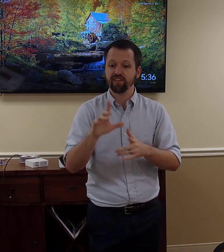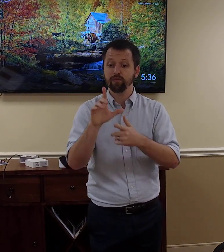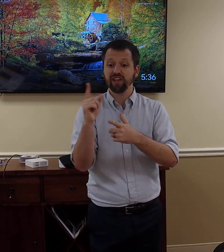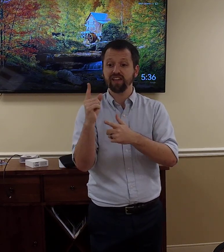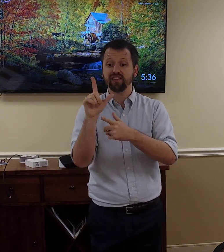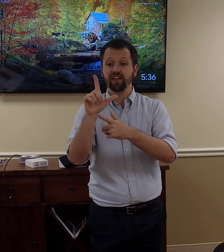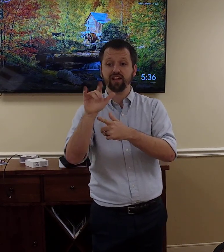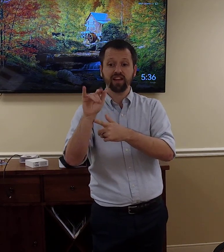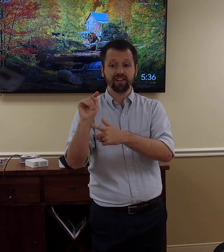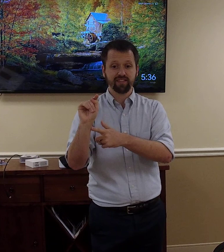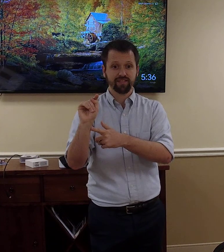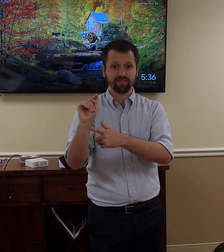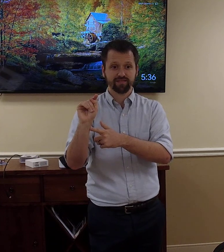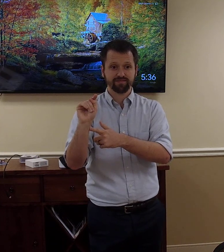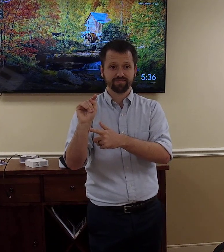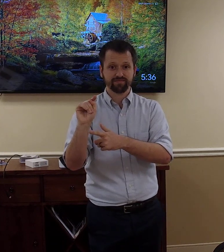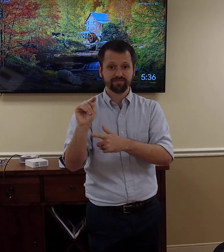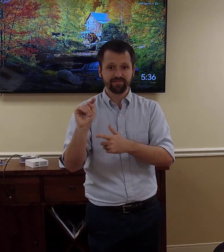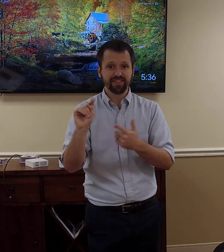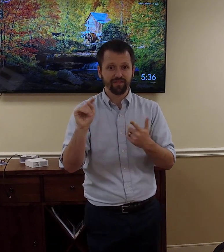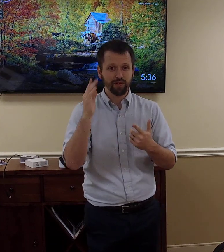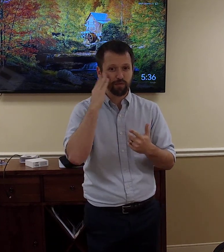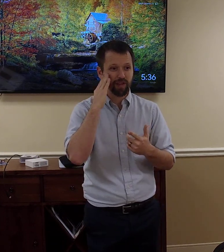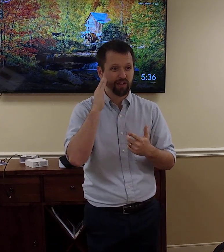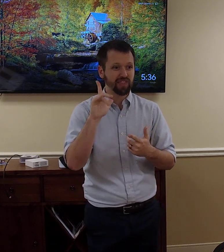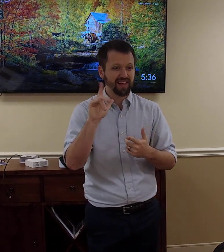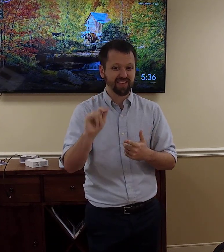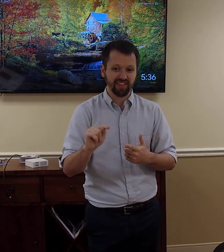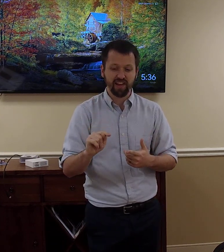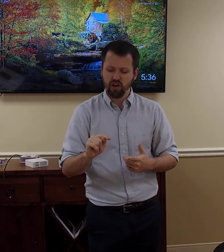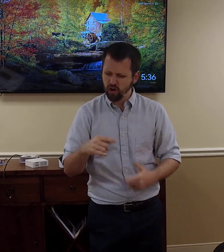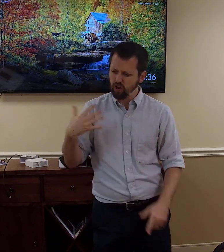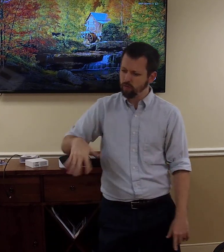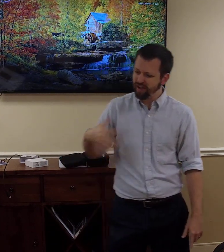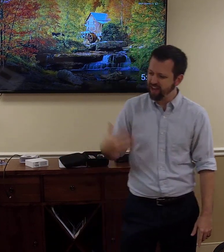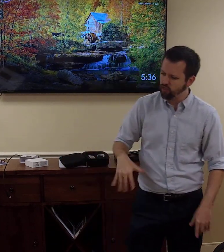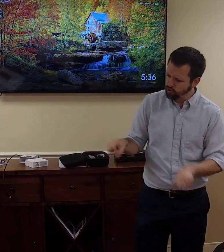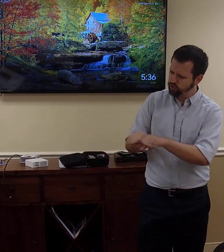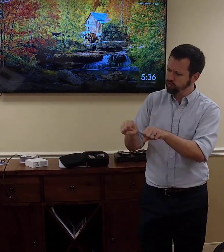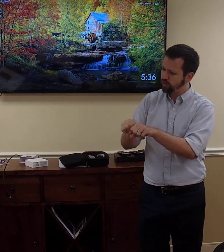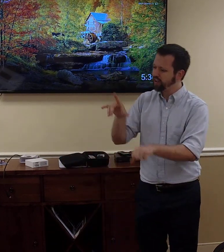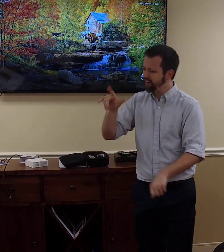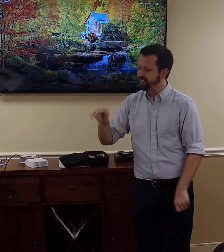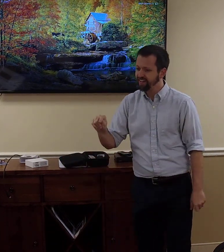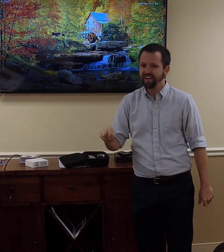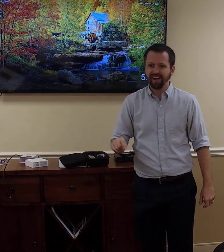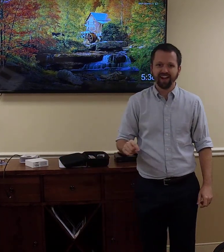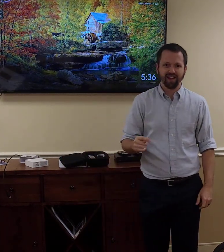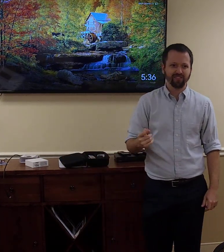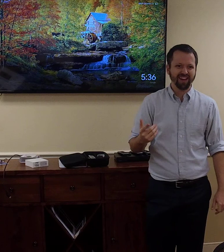something is lit. If you're familiar with that, it's lit. Oh man, those shoes are lit.